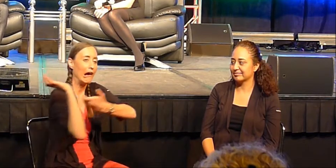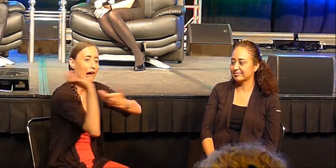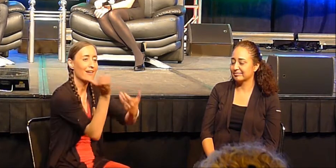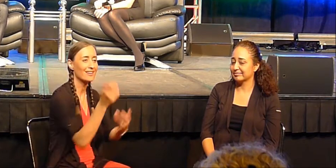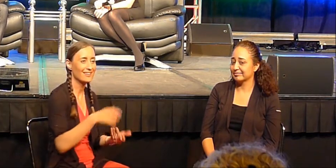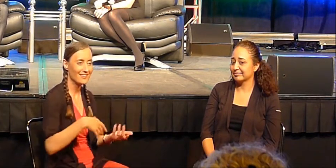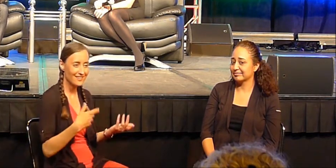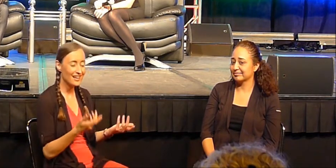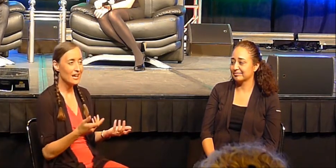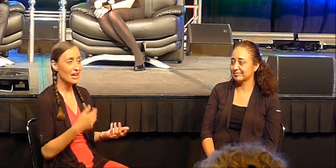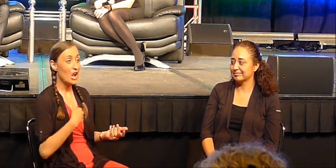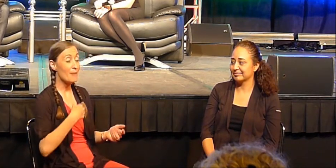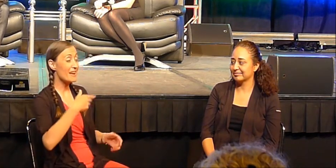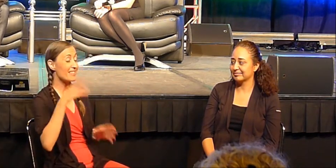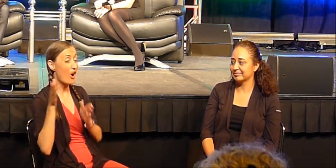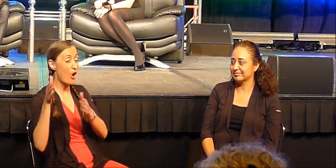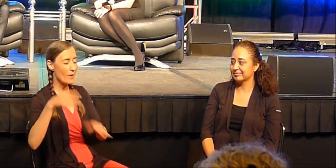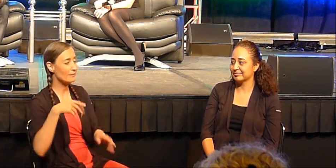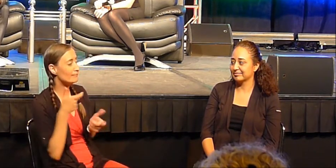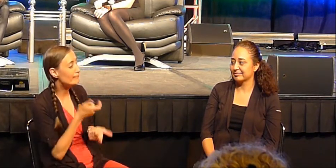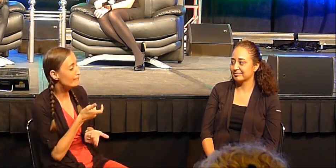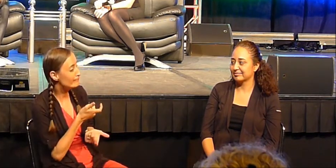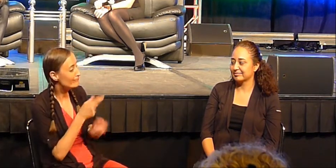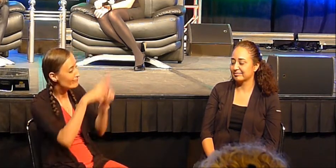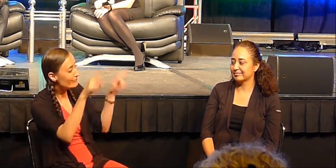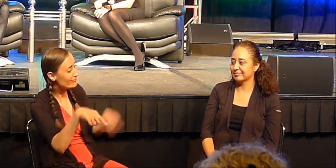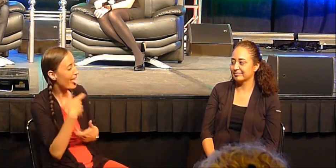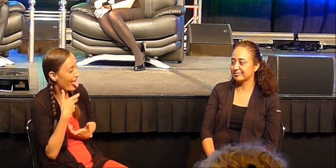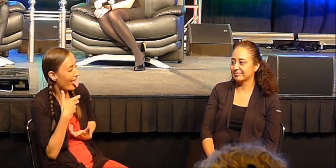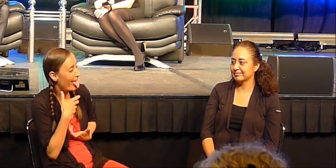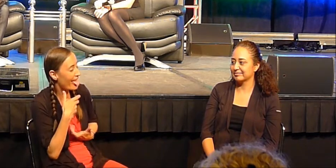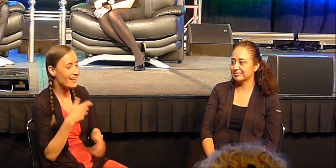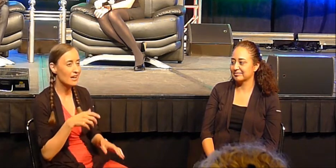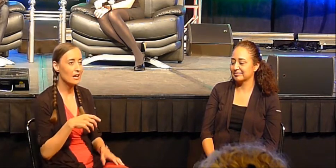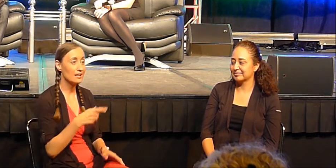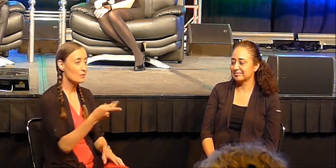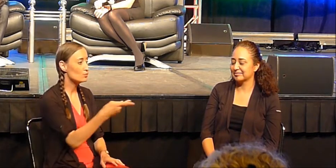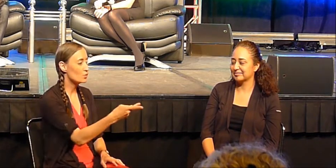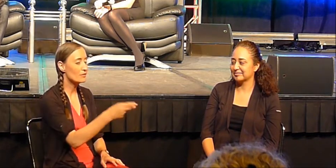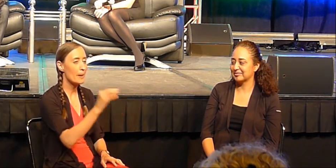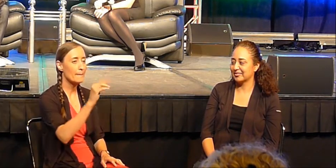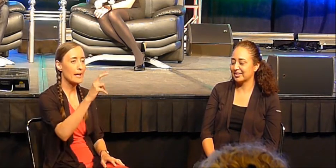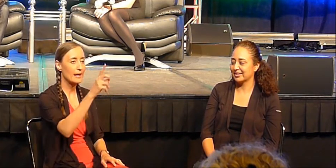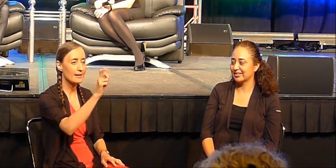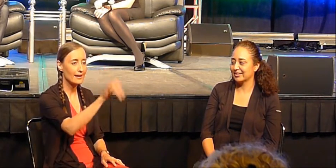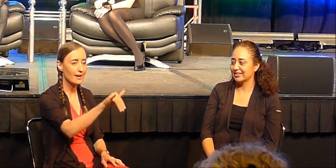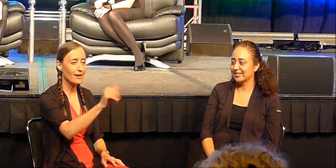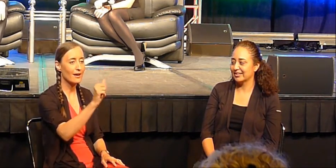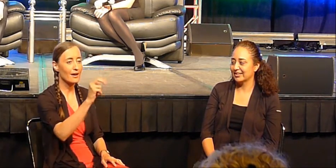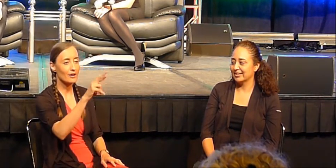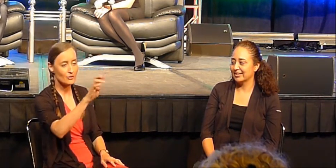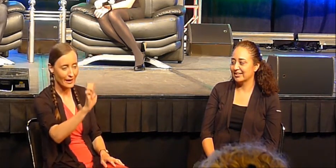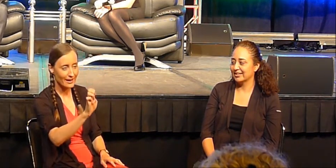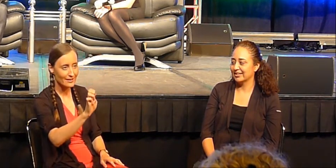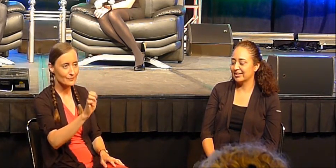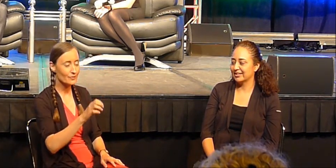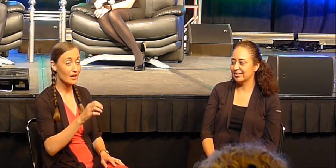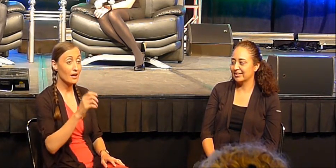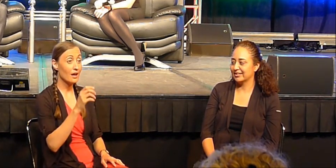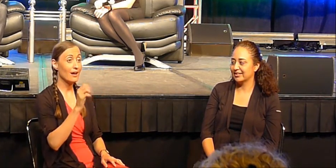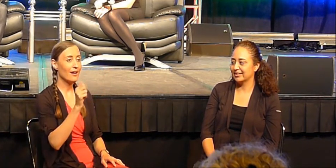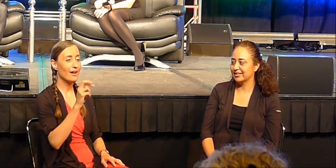hallway watching. It's just down to Mandy and Andre. And Andre's just laughing like